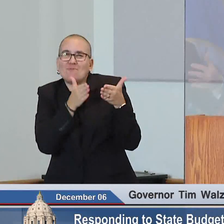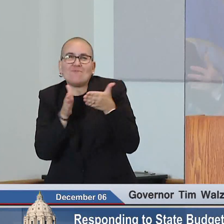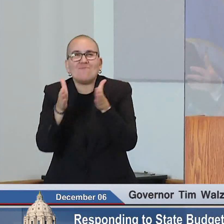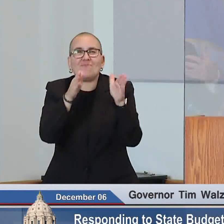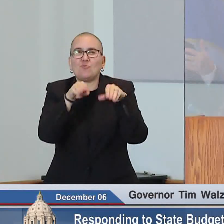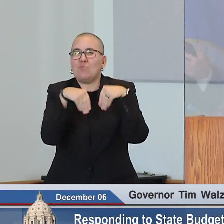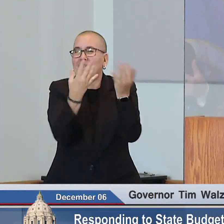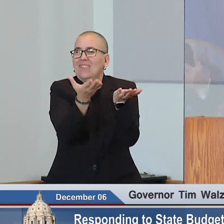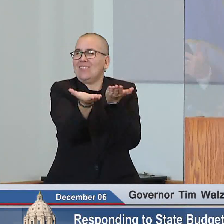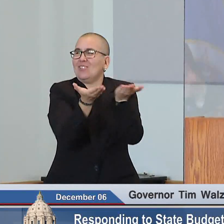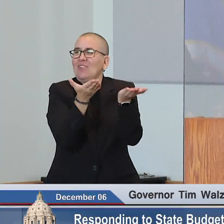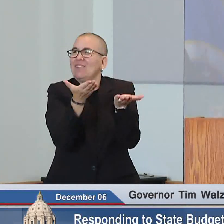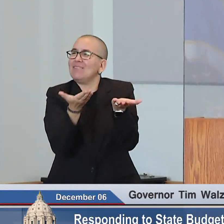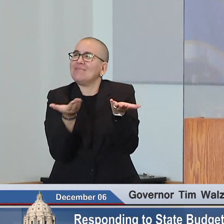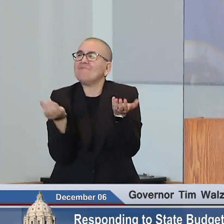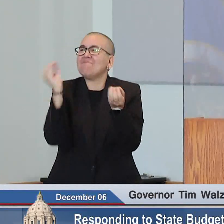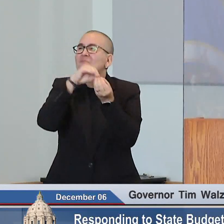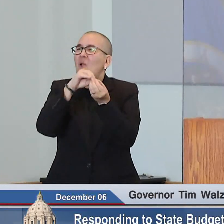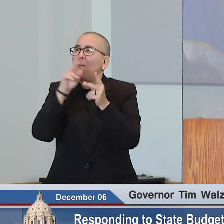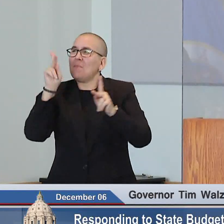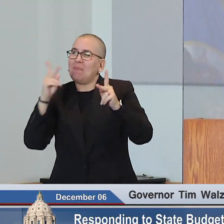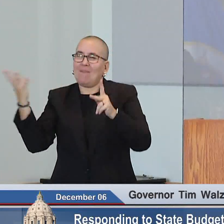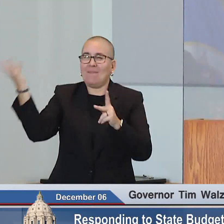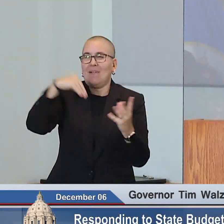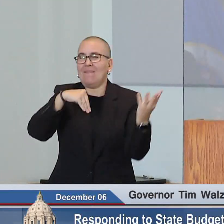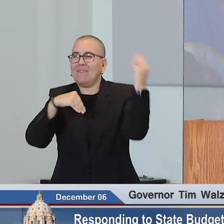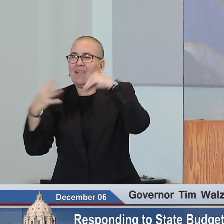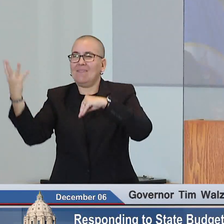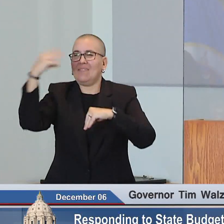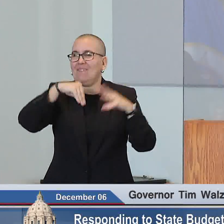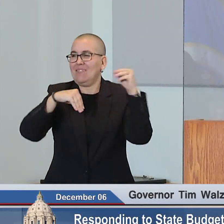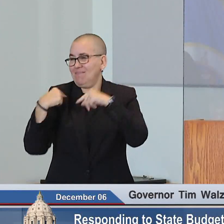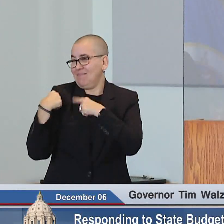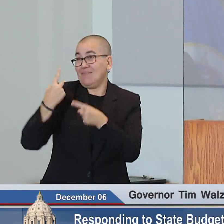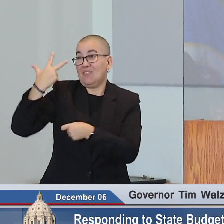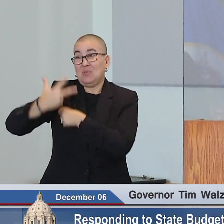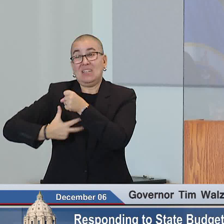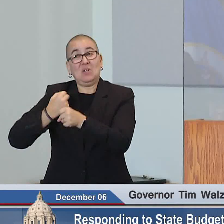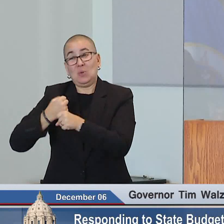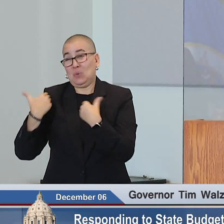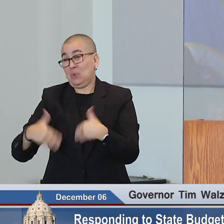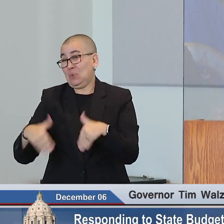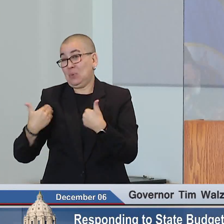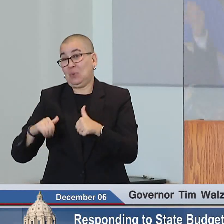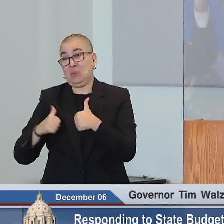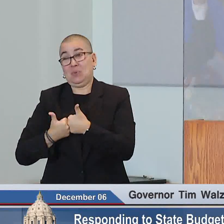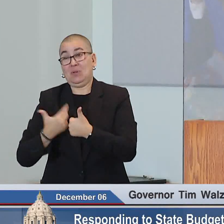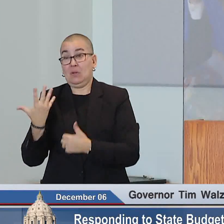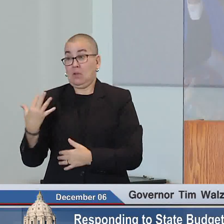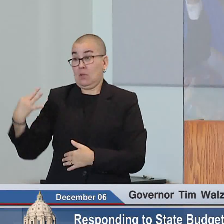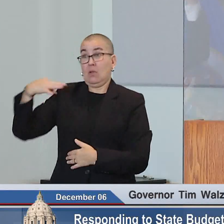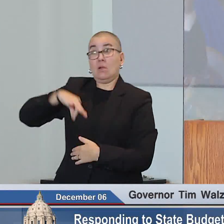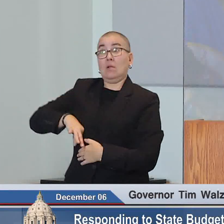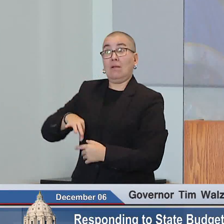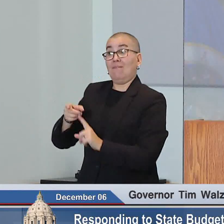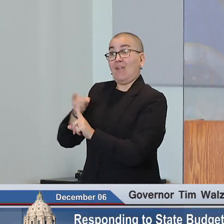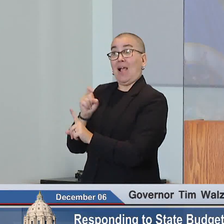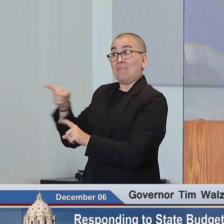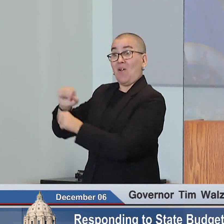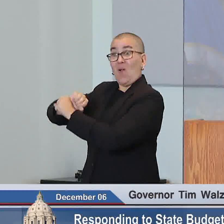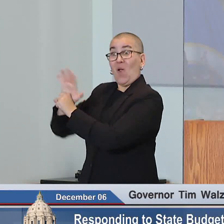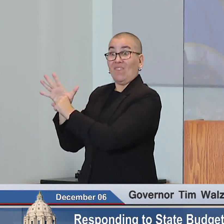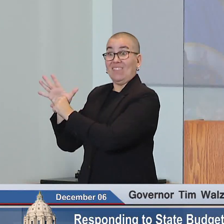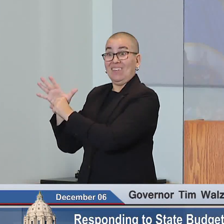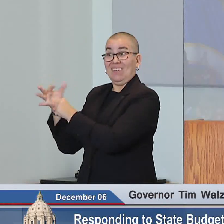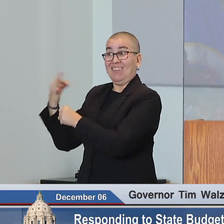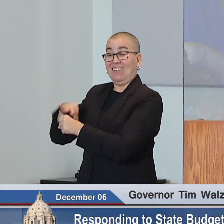collaboratively. And I've said this for the last three years. The one silver lining that came out of COVID was it forced state government to break down some